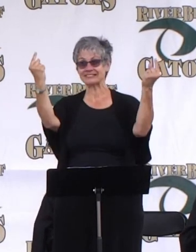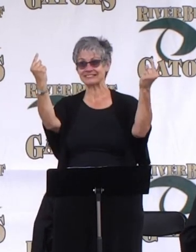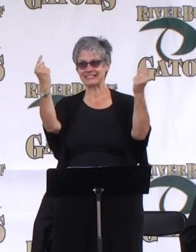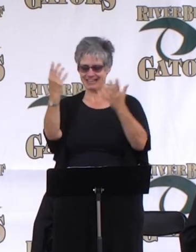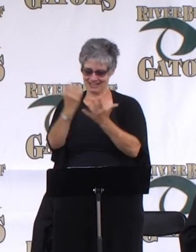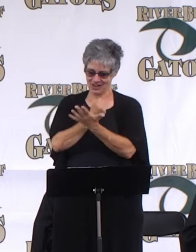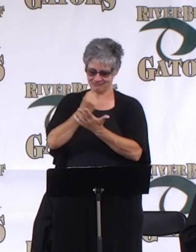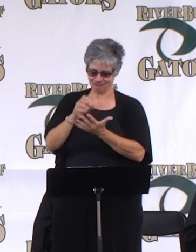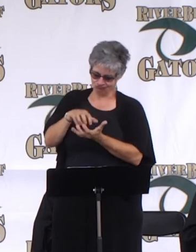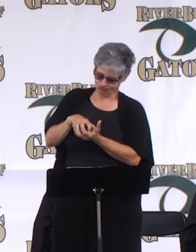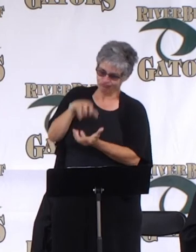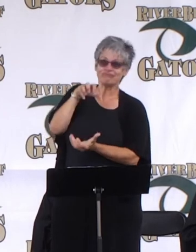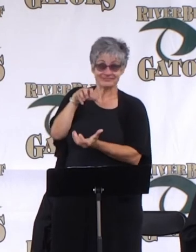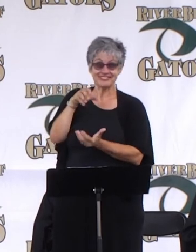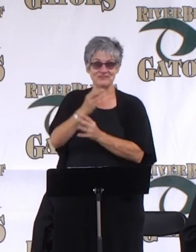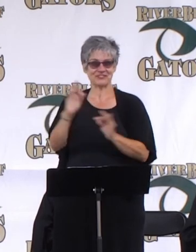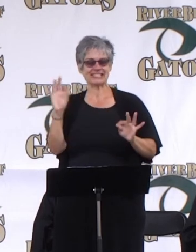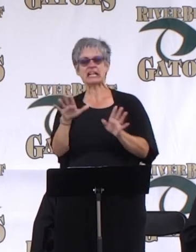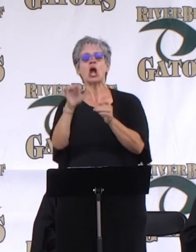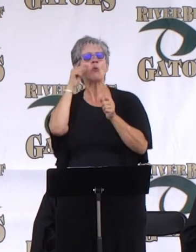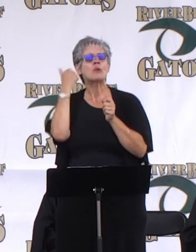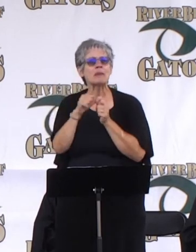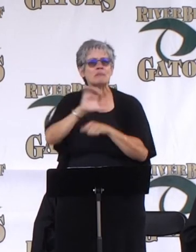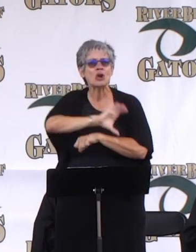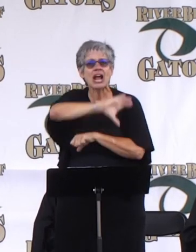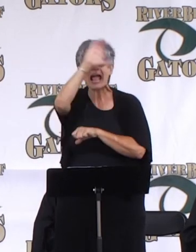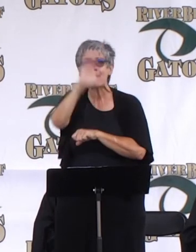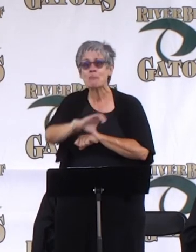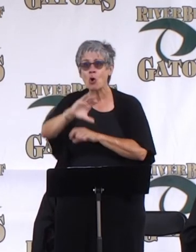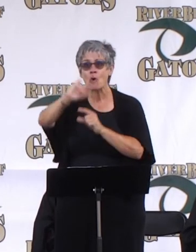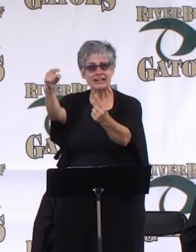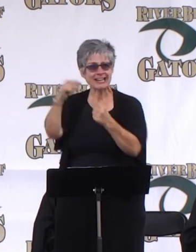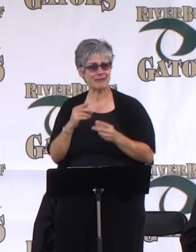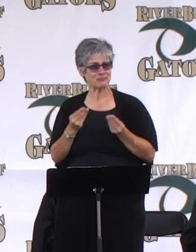in our minds of when a camel came to campus and we got to pet it?